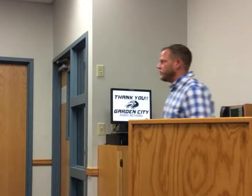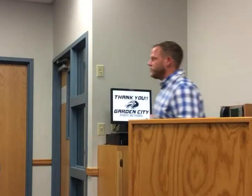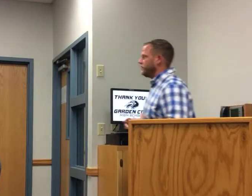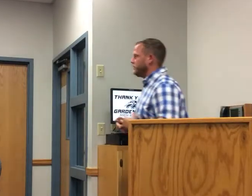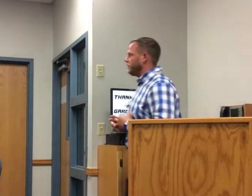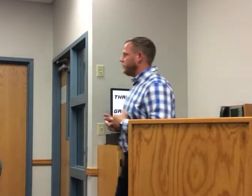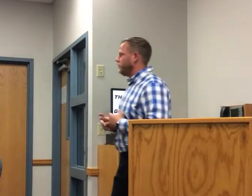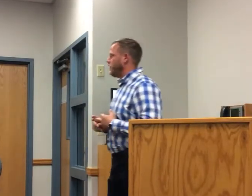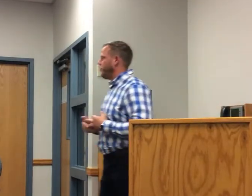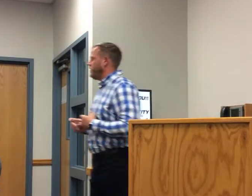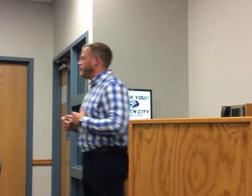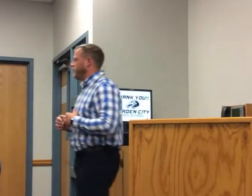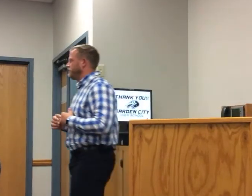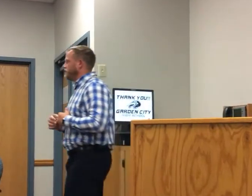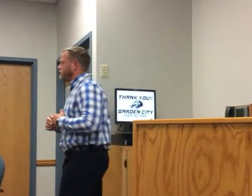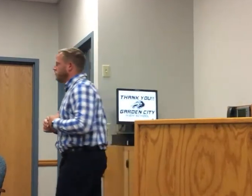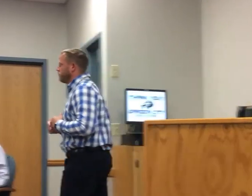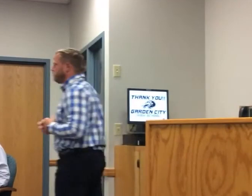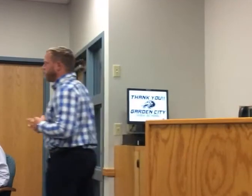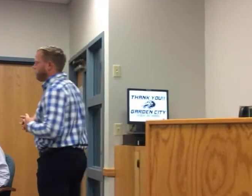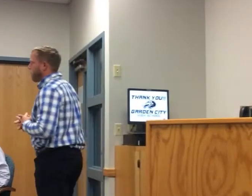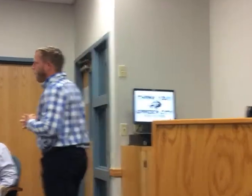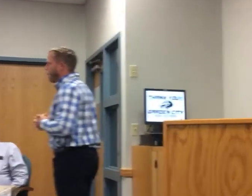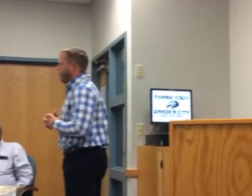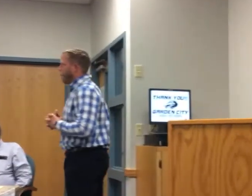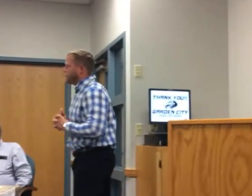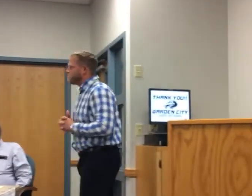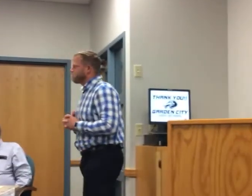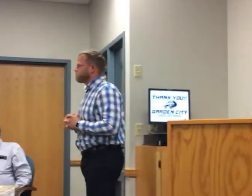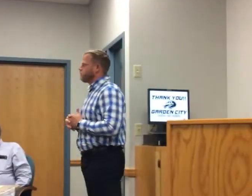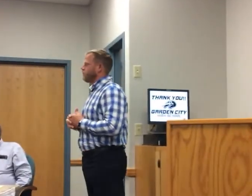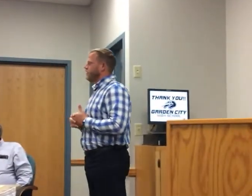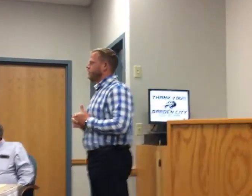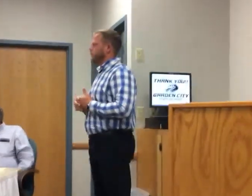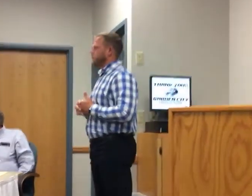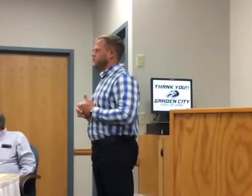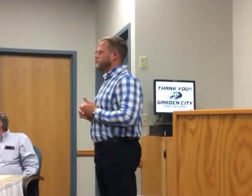Any other questions that maybe I didn't answer?